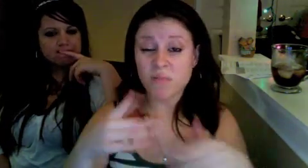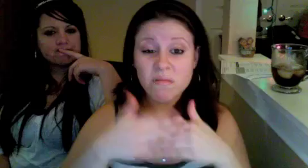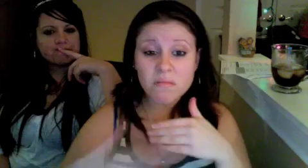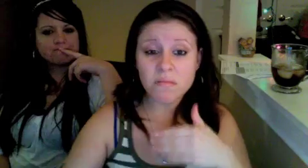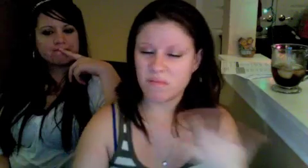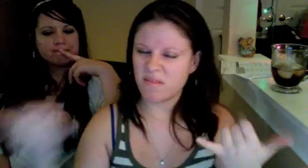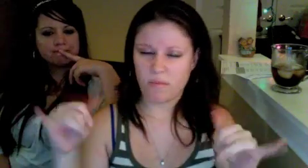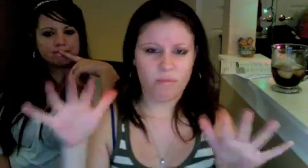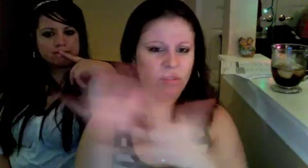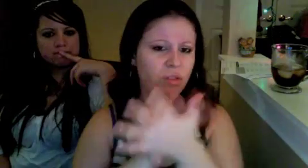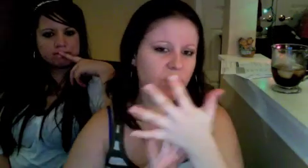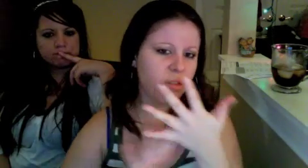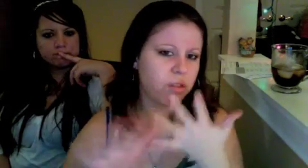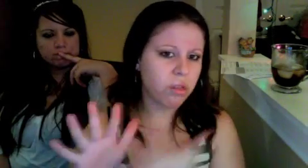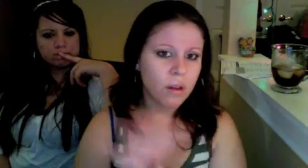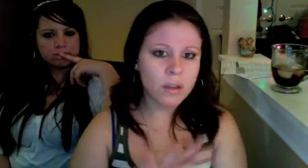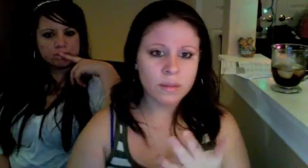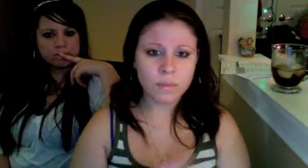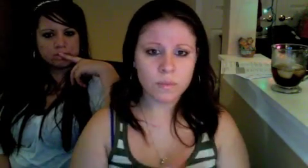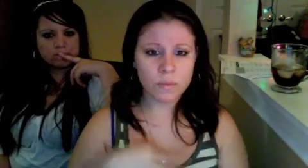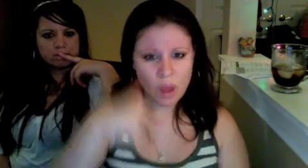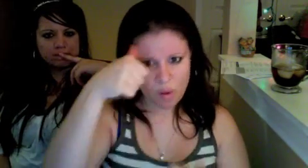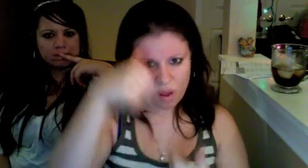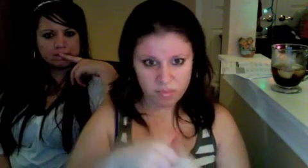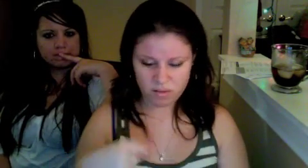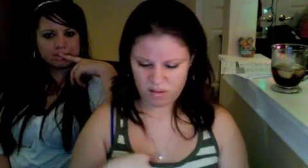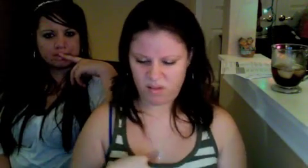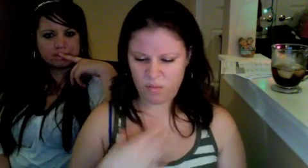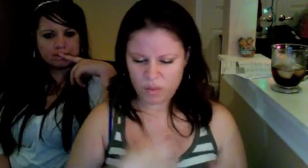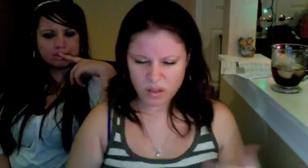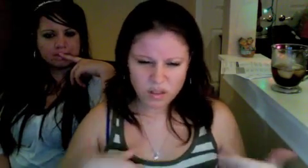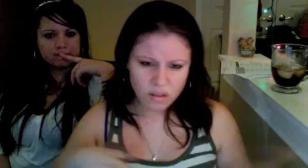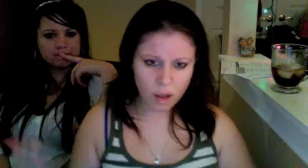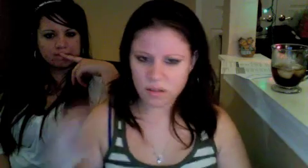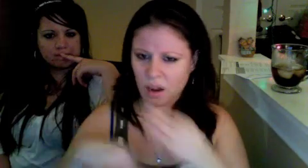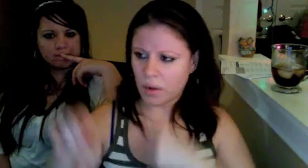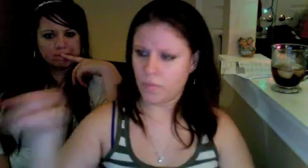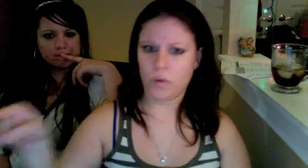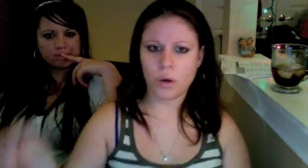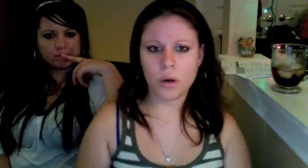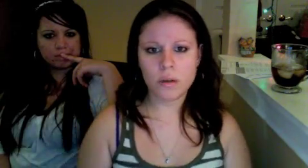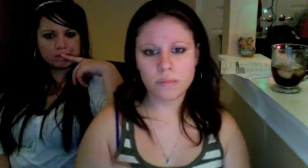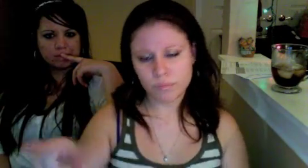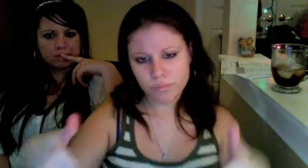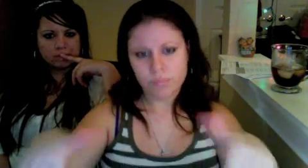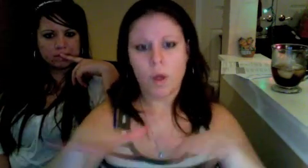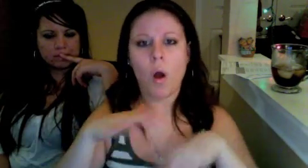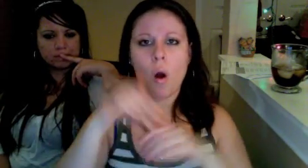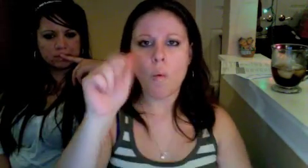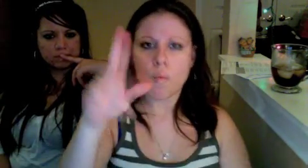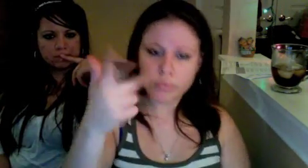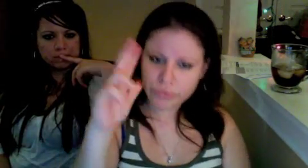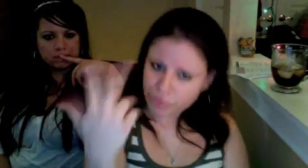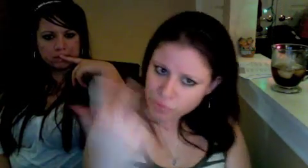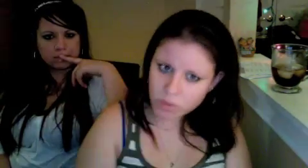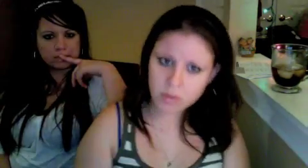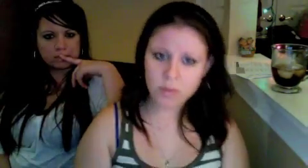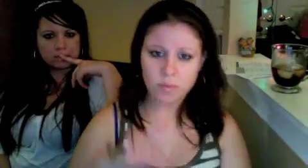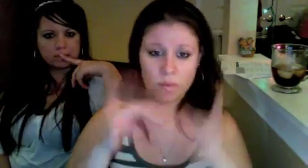of the day is still a blur, but I remember wishing that I was dead instead of her. She was buried on August 3rd. The story ends without a sequel, and